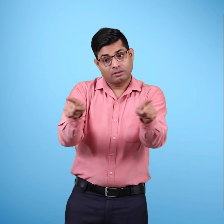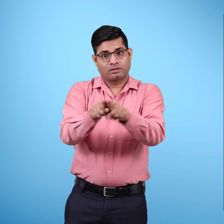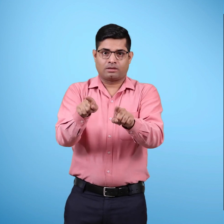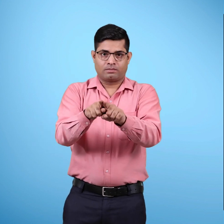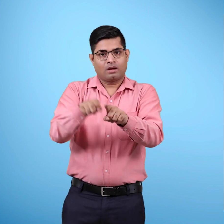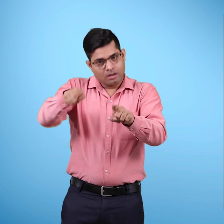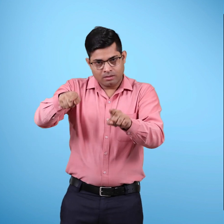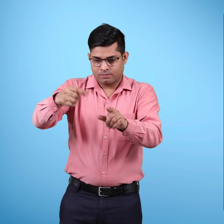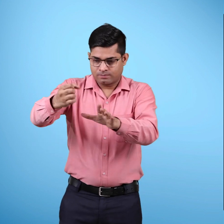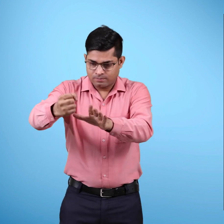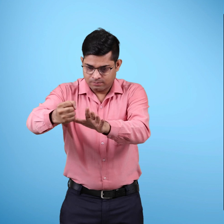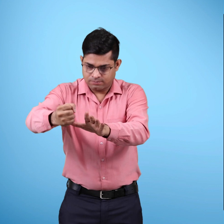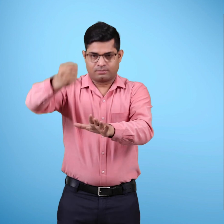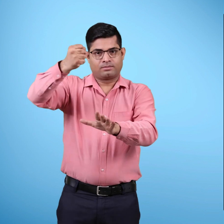from an open ground